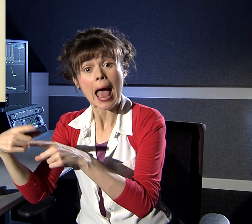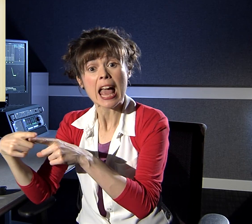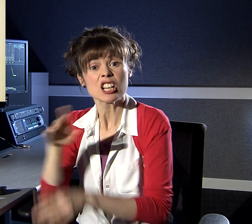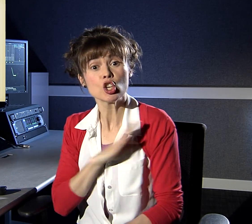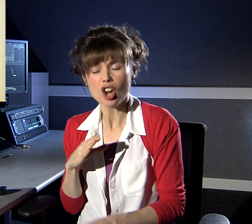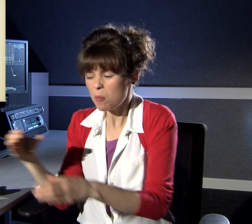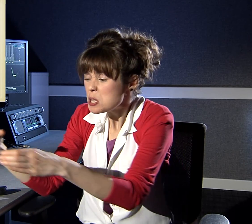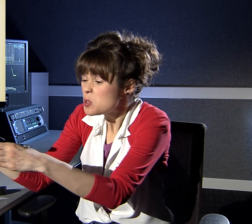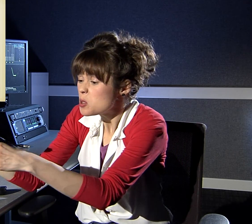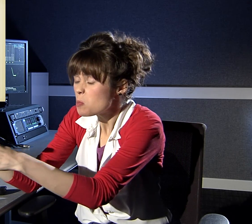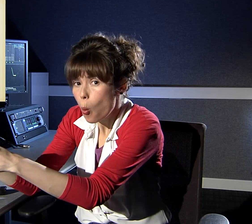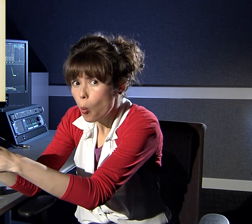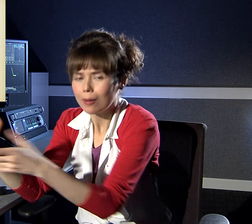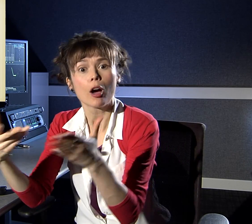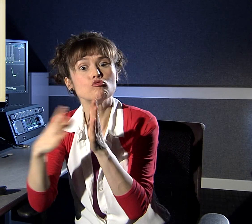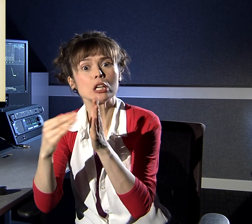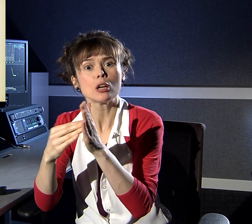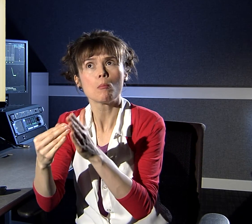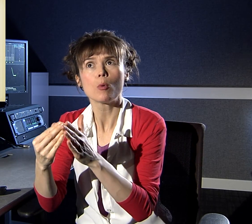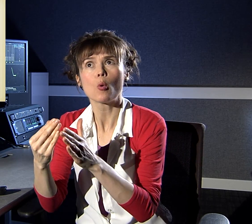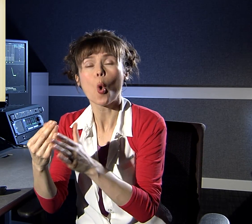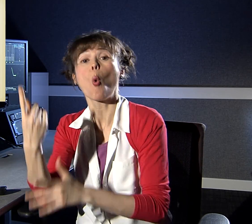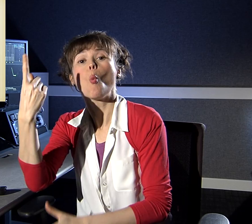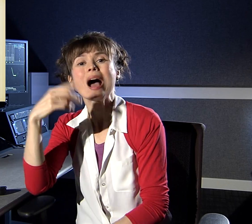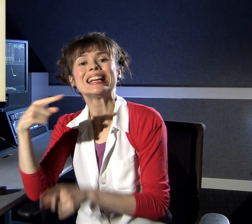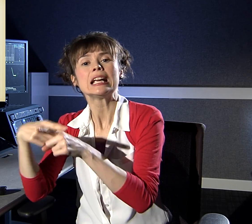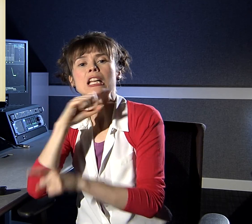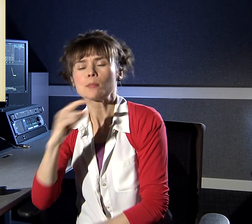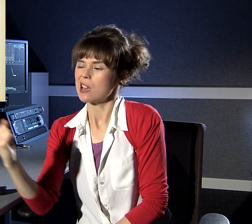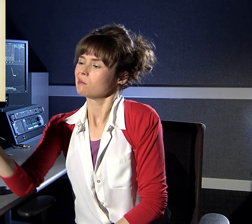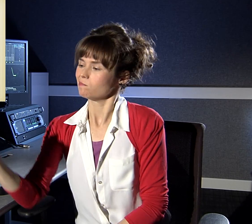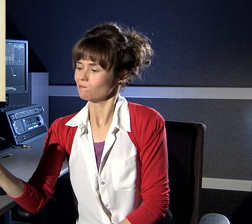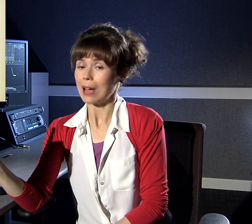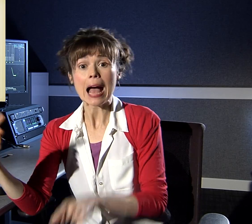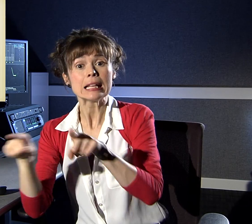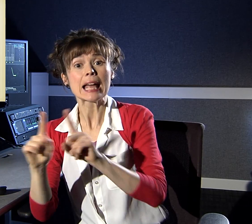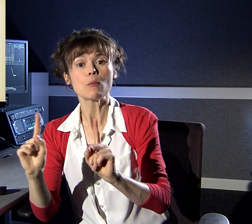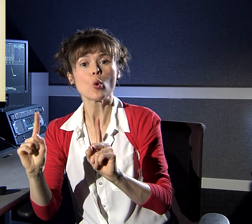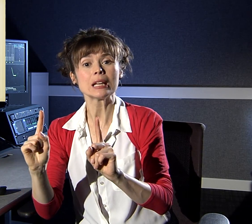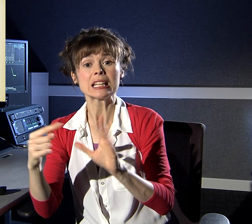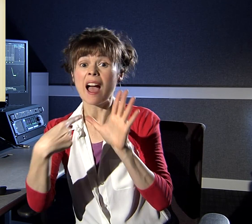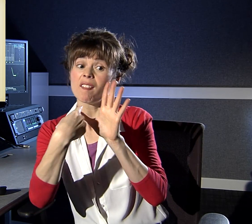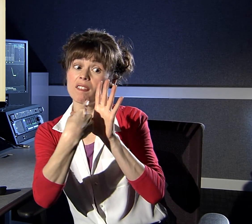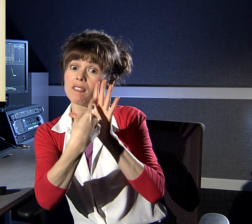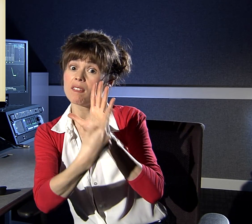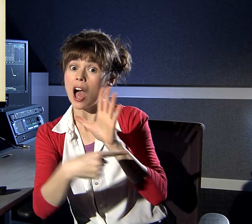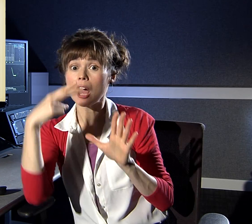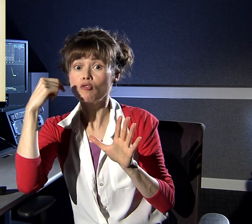army greatly outnumbers the English army. Indeed, it's like 5 to 1.